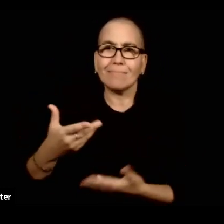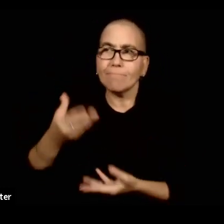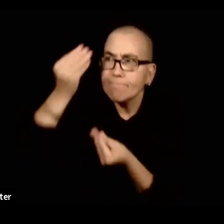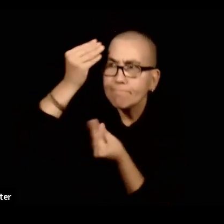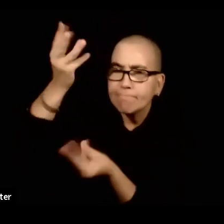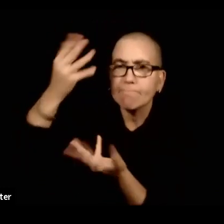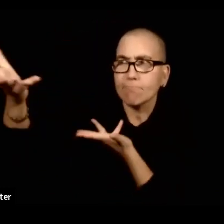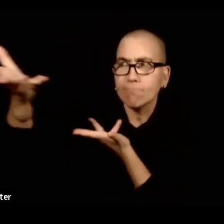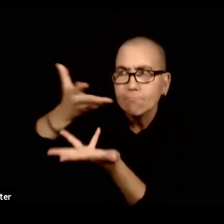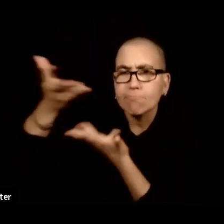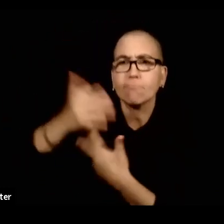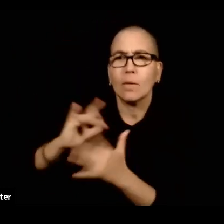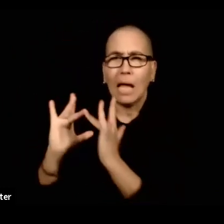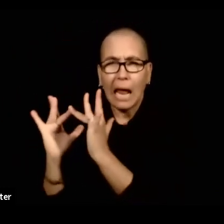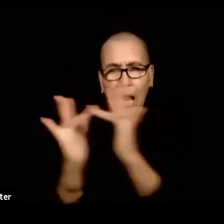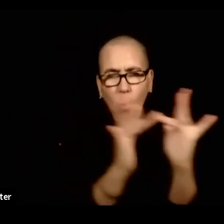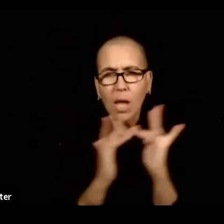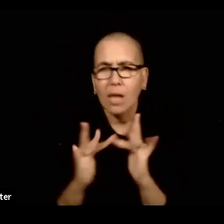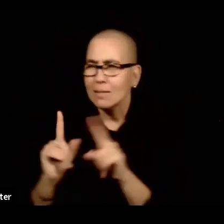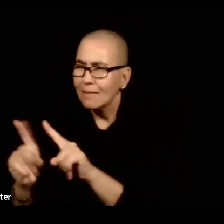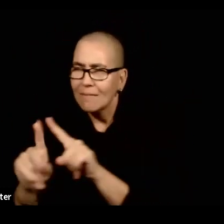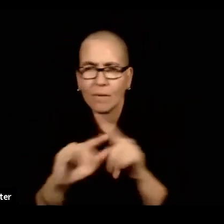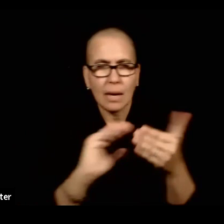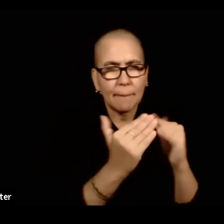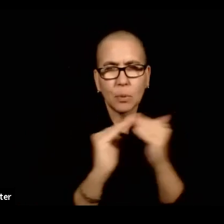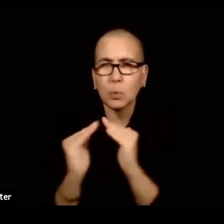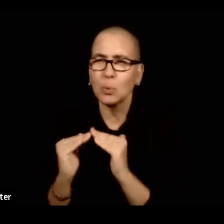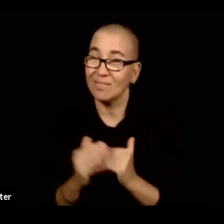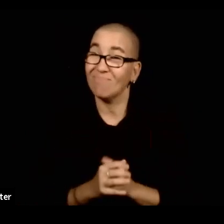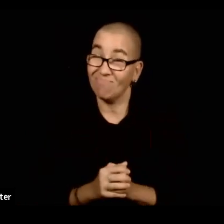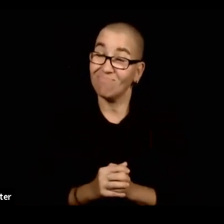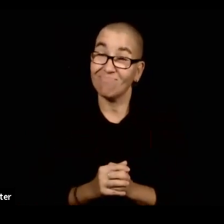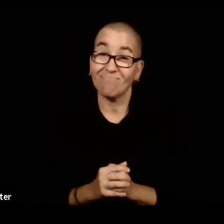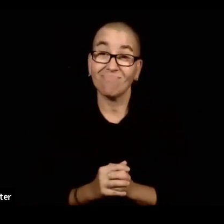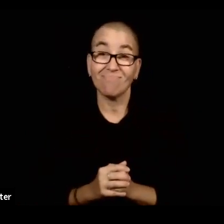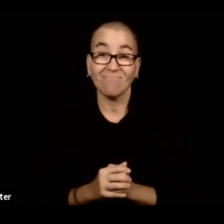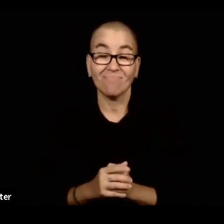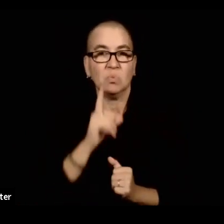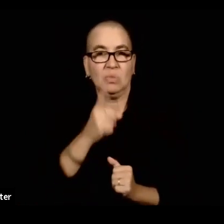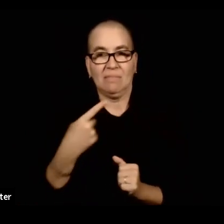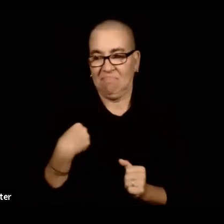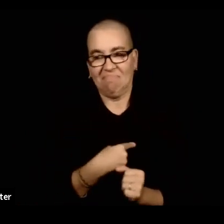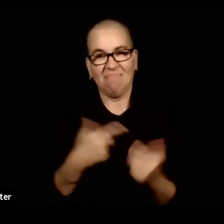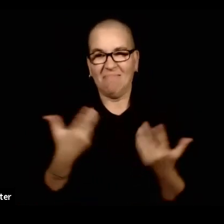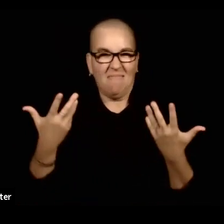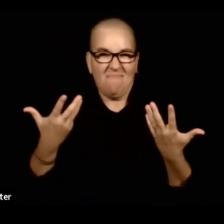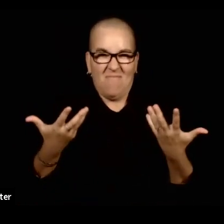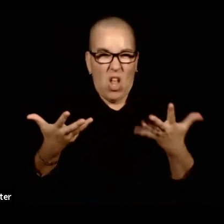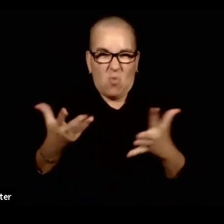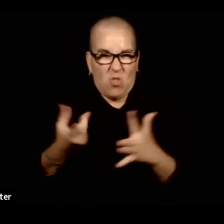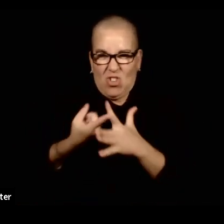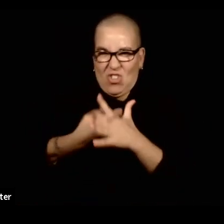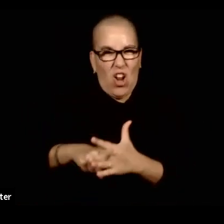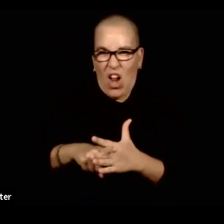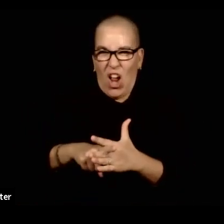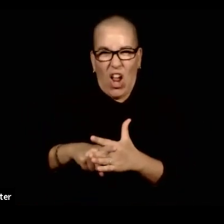communities. So we have actually started planning, even though there is not a vaccine that's readily available at this point.